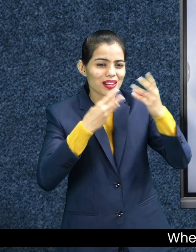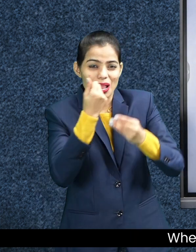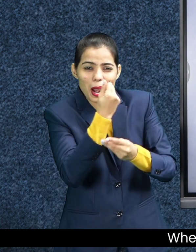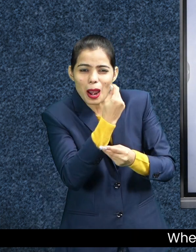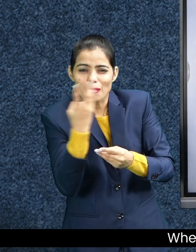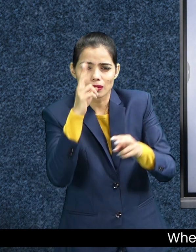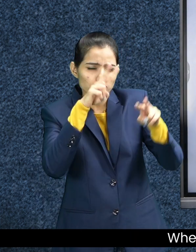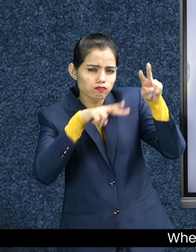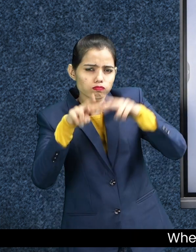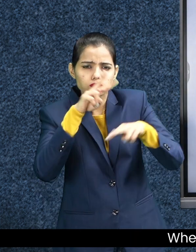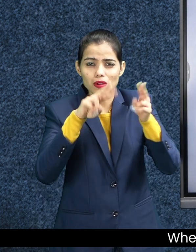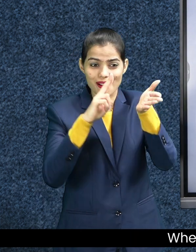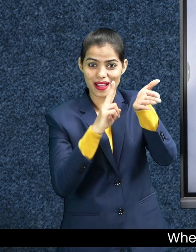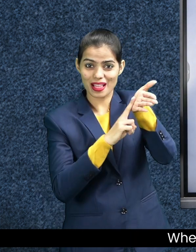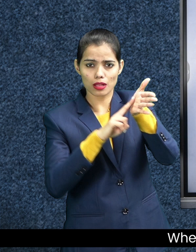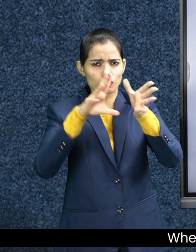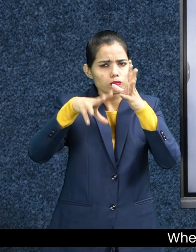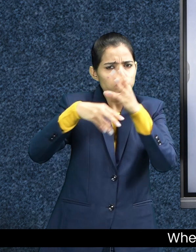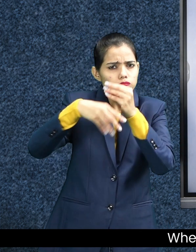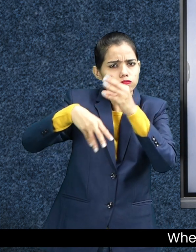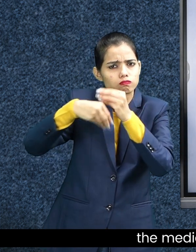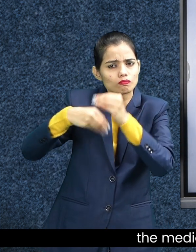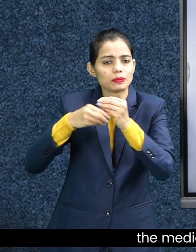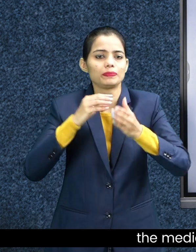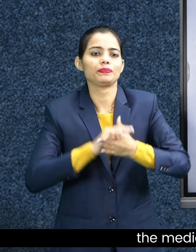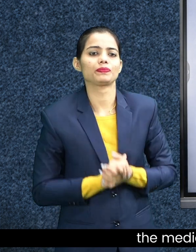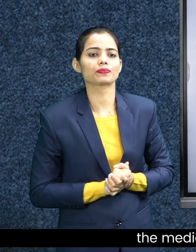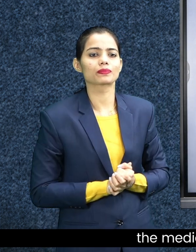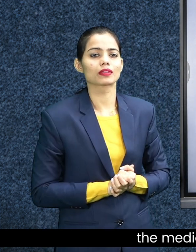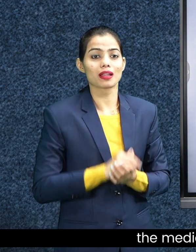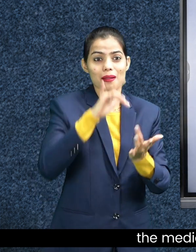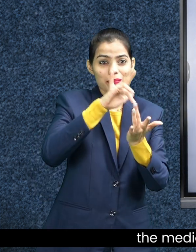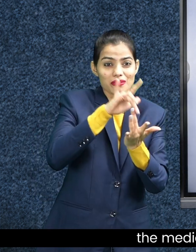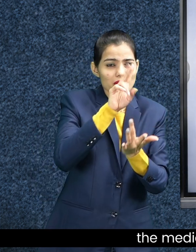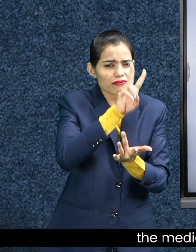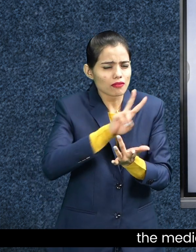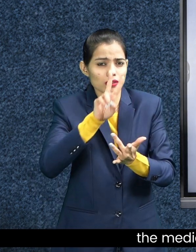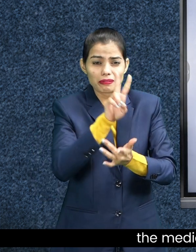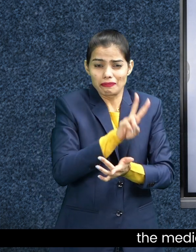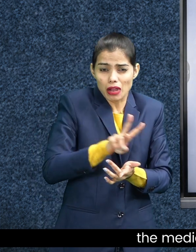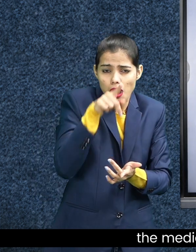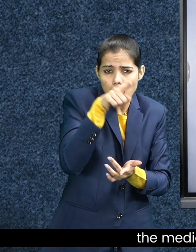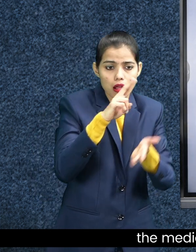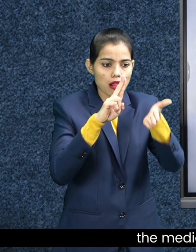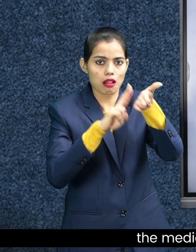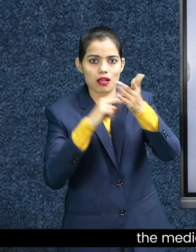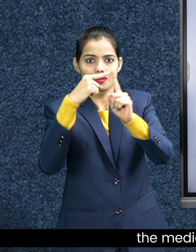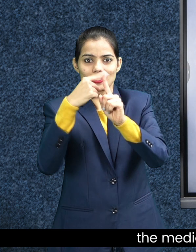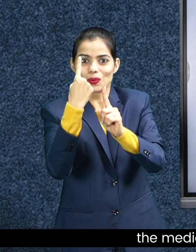When the number of observation n is odd, the median is the value of the n plus 1 by 2th